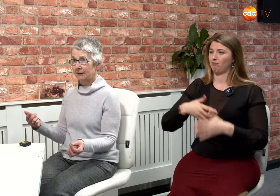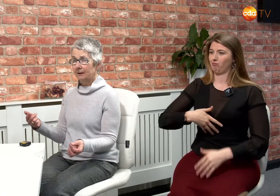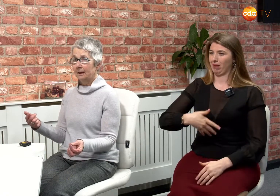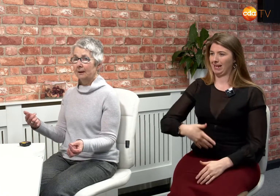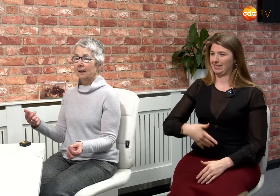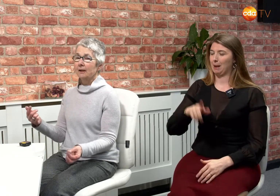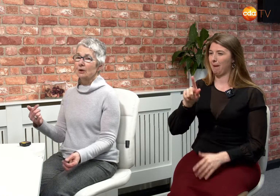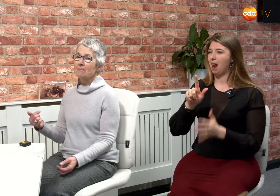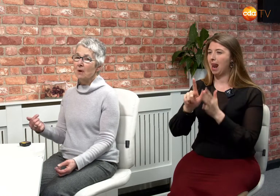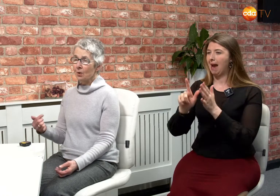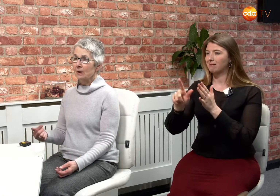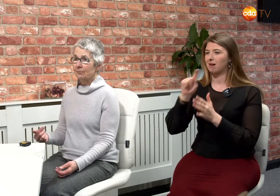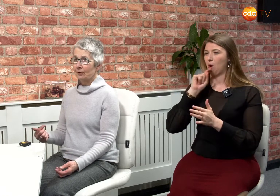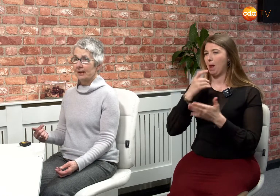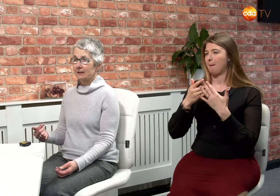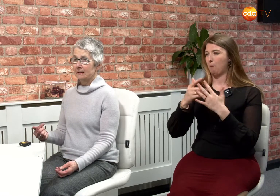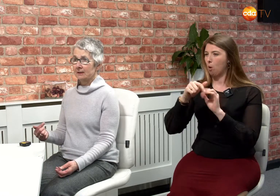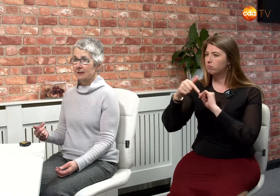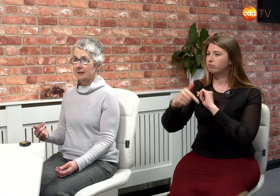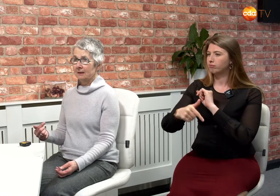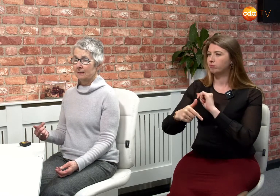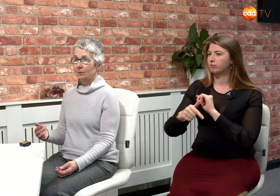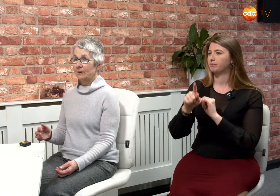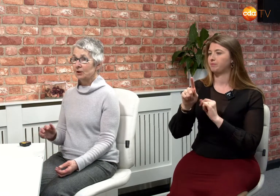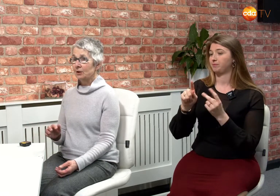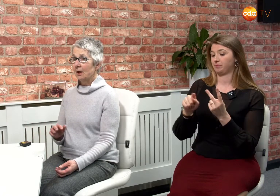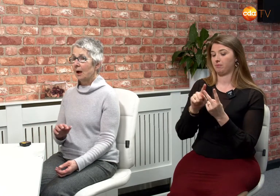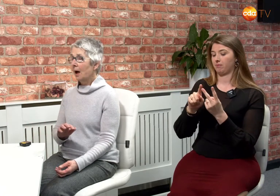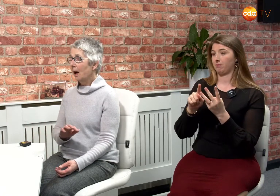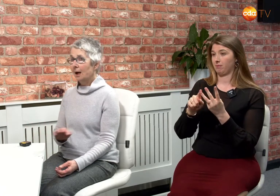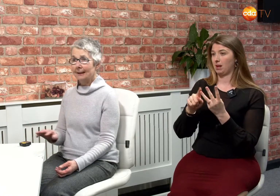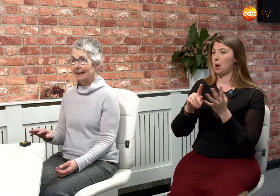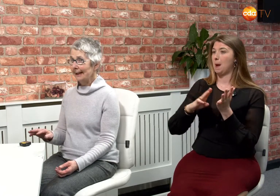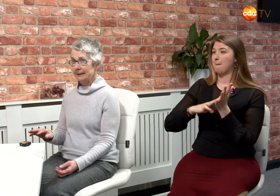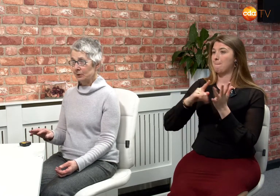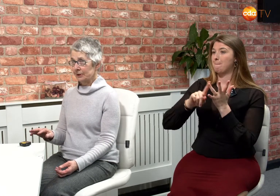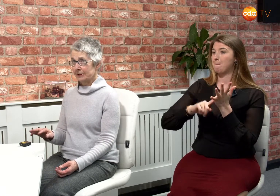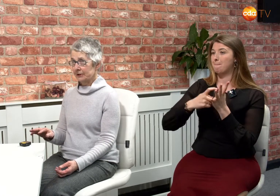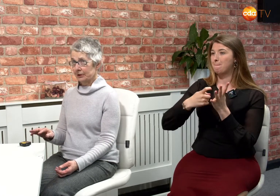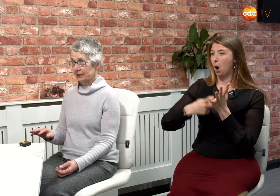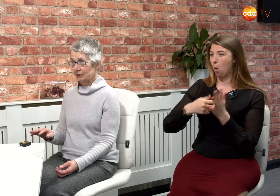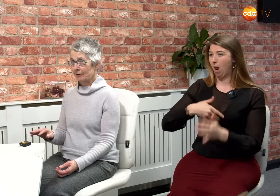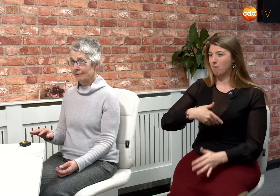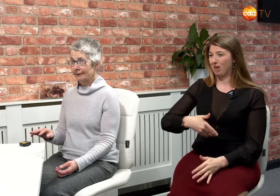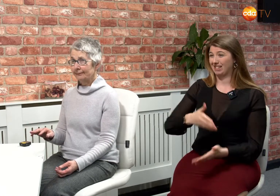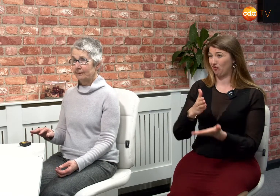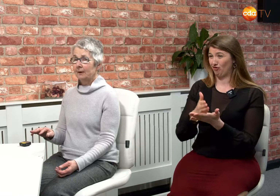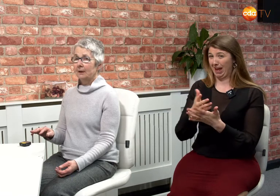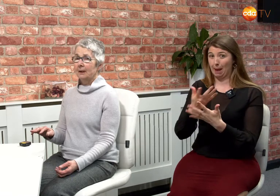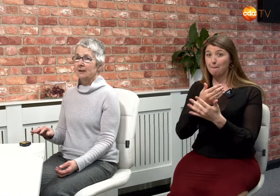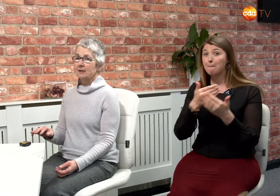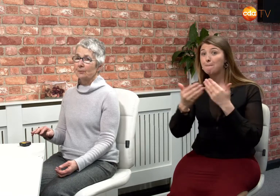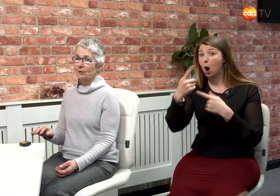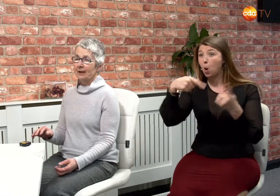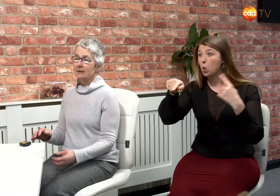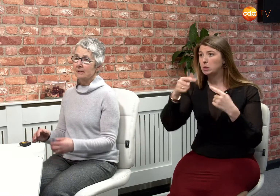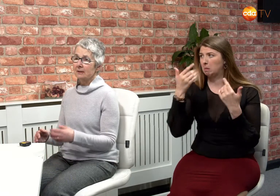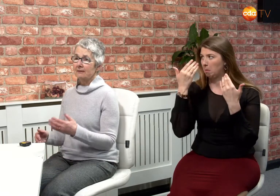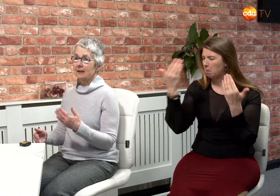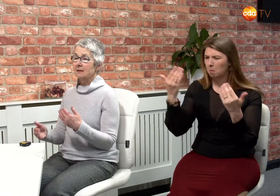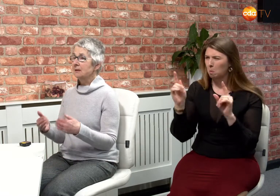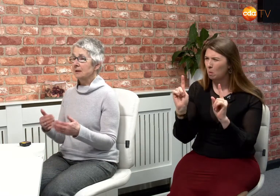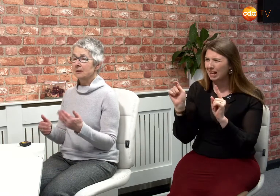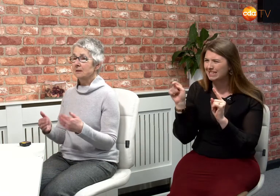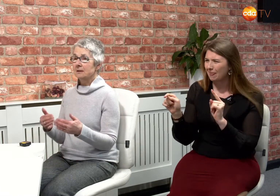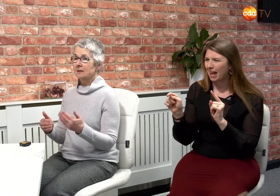later. And a molar pregnancy, which hardly anybody has heard of, is a